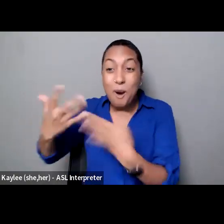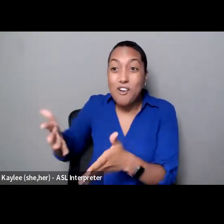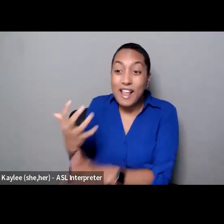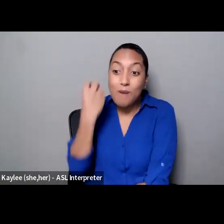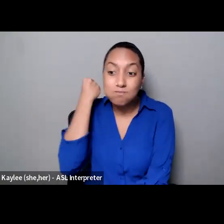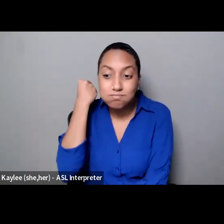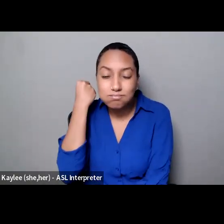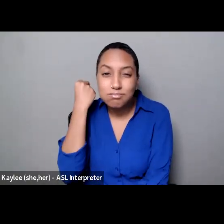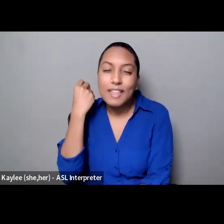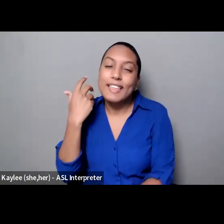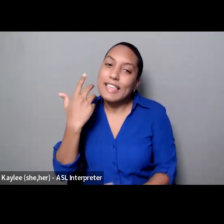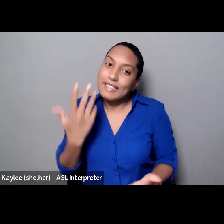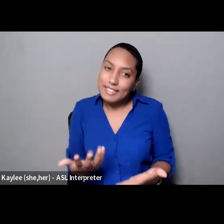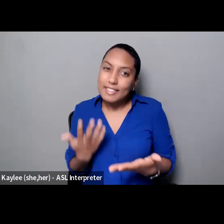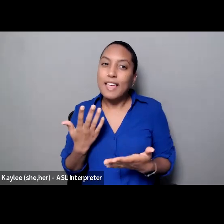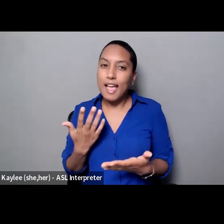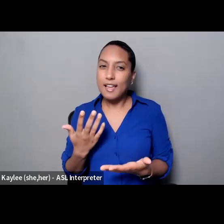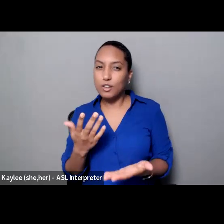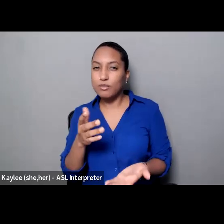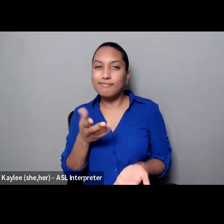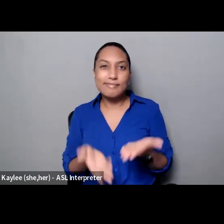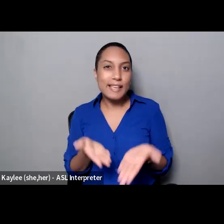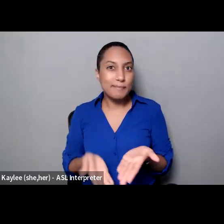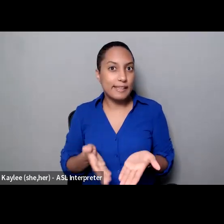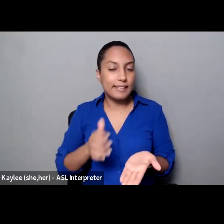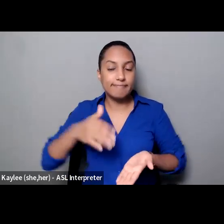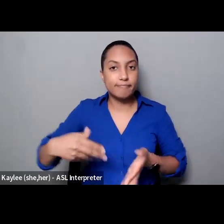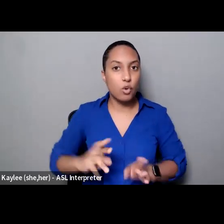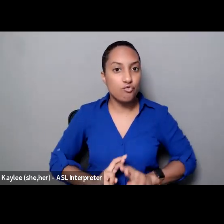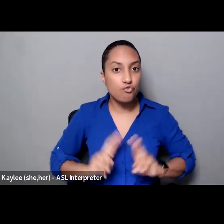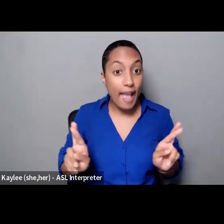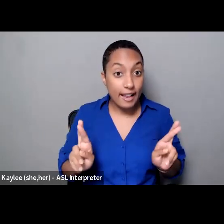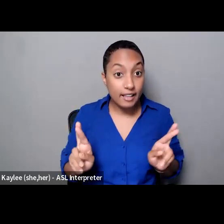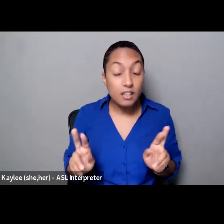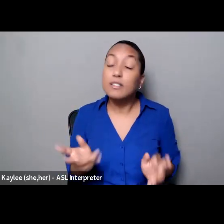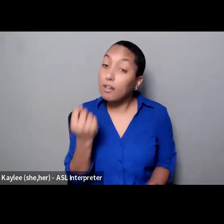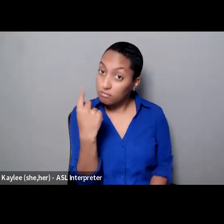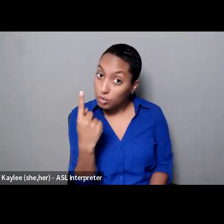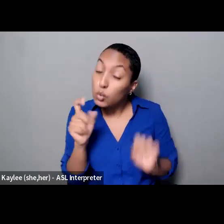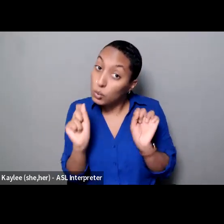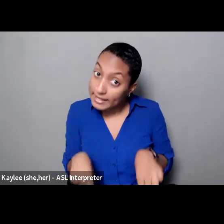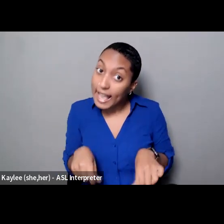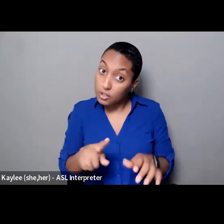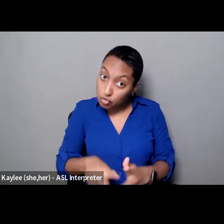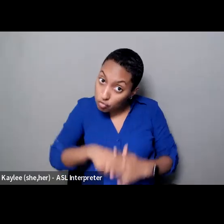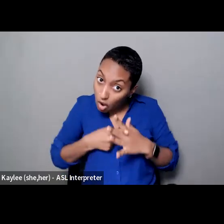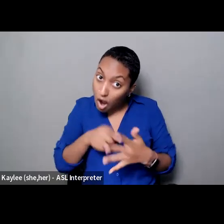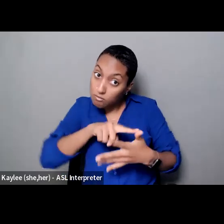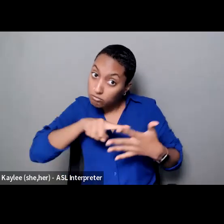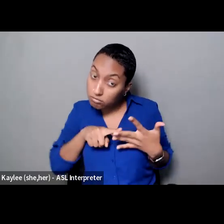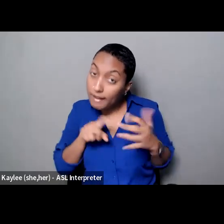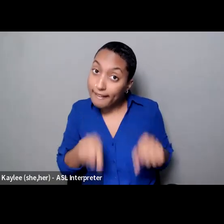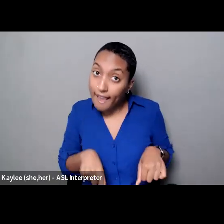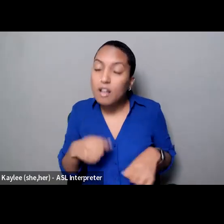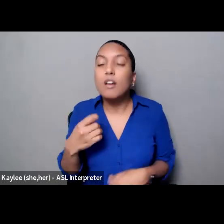inclusive journey or DEI journey. It doesn't say that you can't do some things going in, but if you want to be intentional, you want